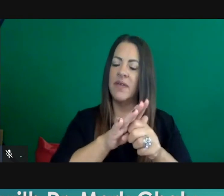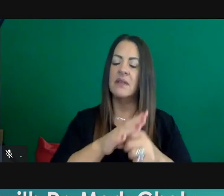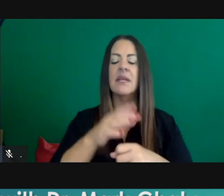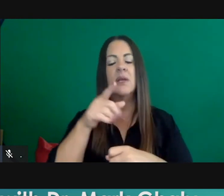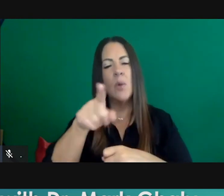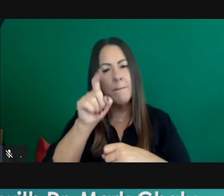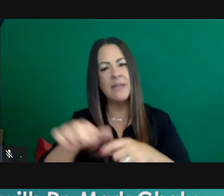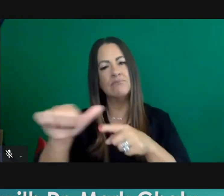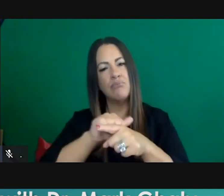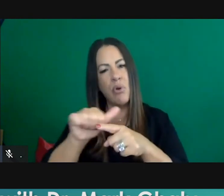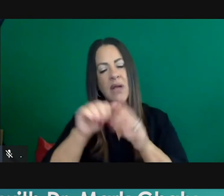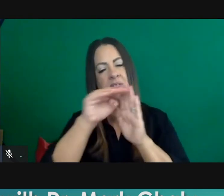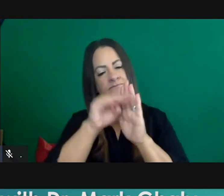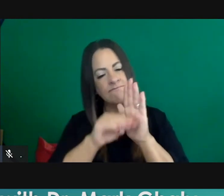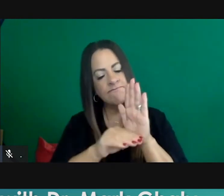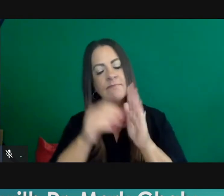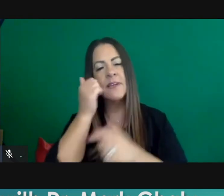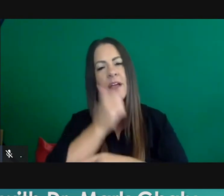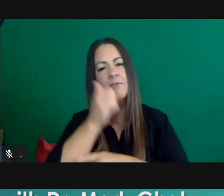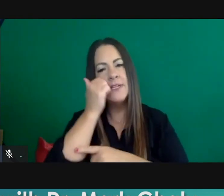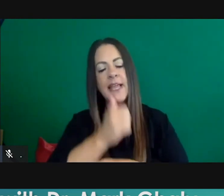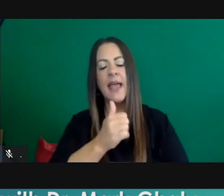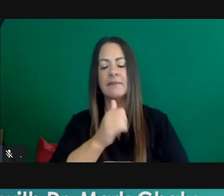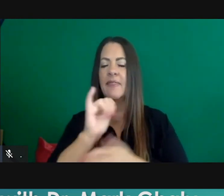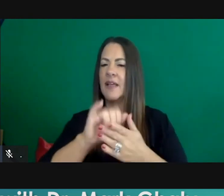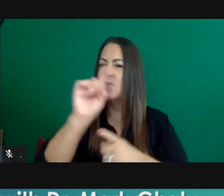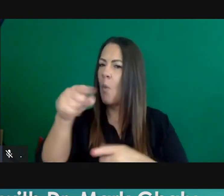Patrick Healy, NBC Los Angeles.